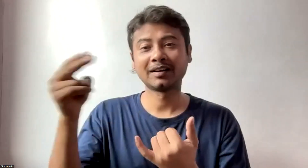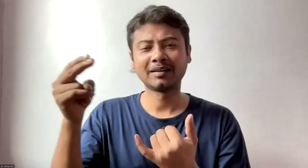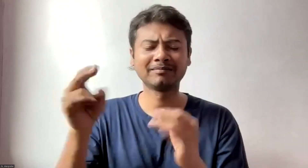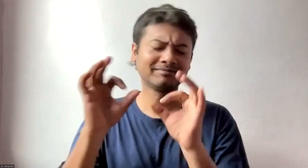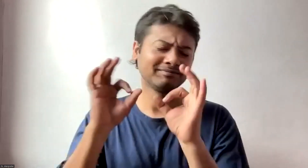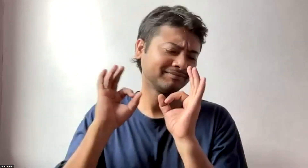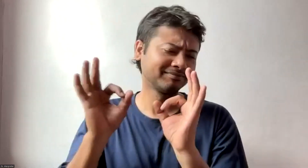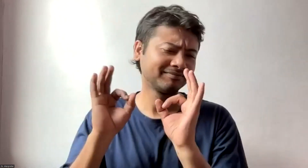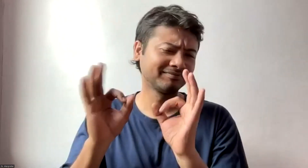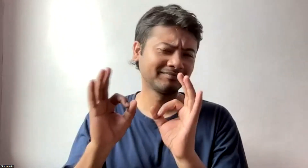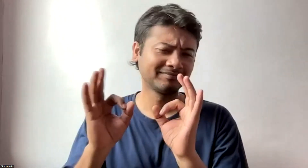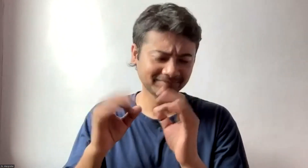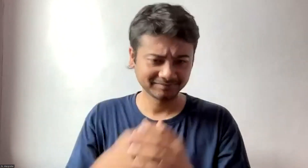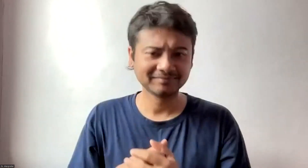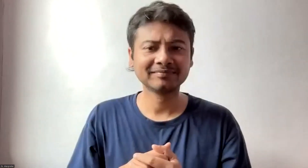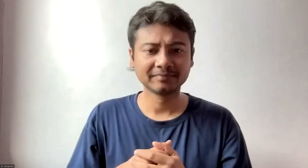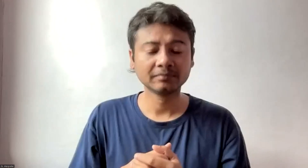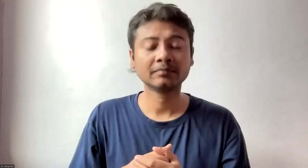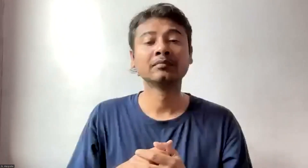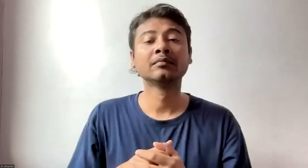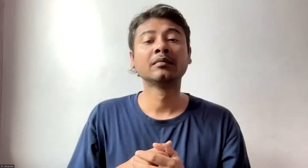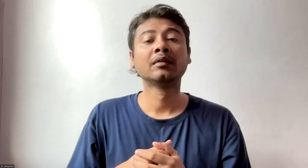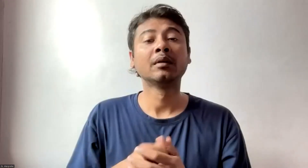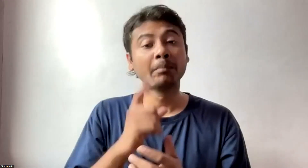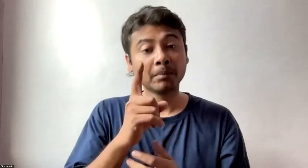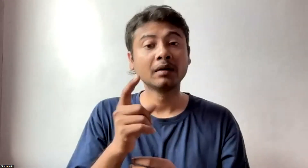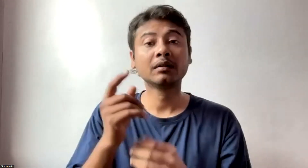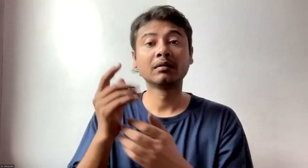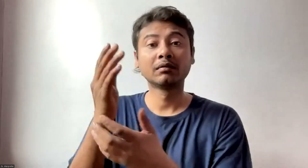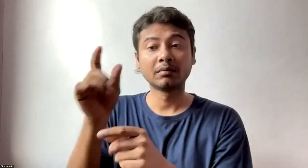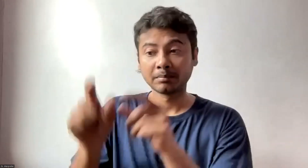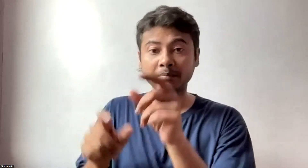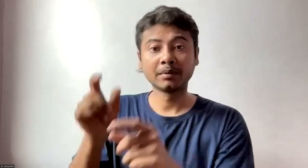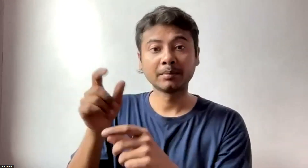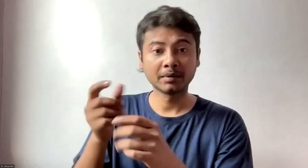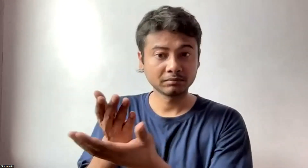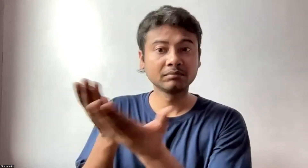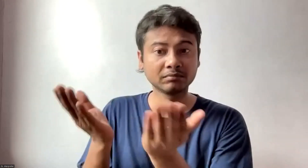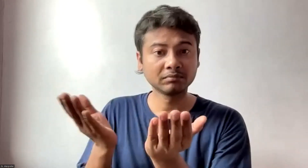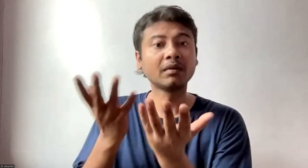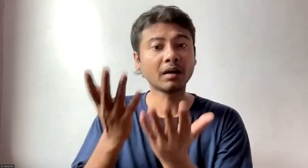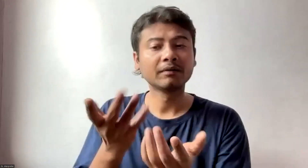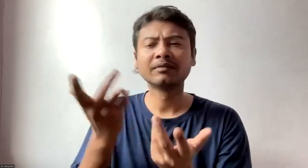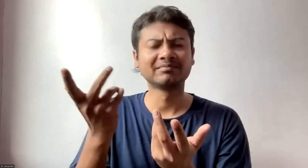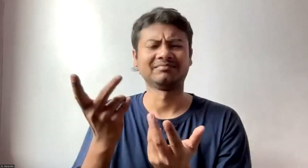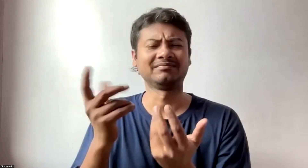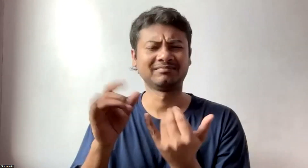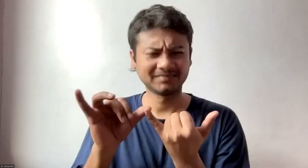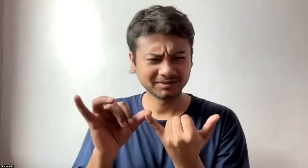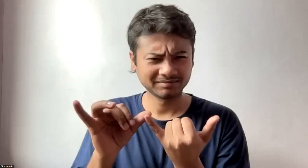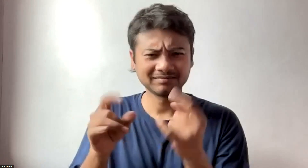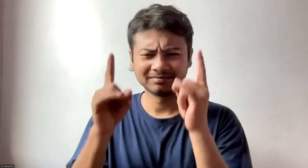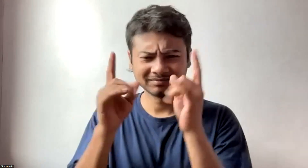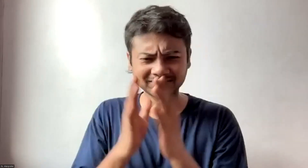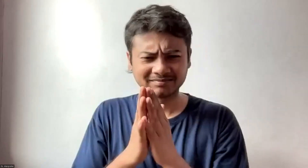God. They think that God doesn't exist, and even if he exists, maybe he is